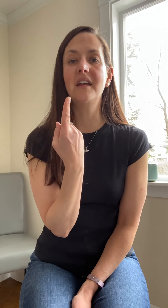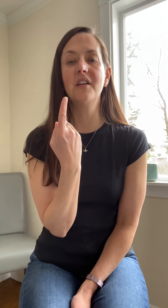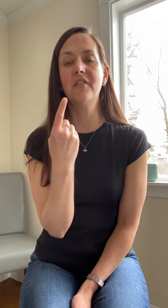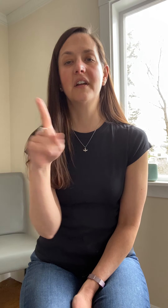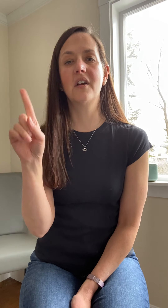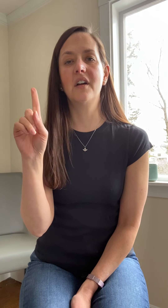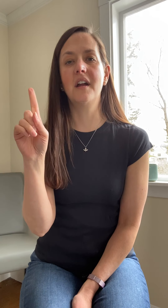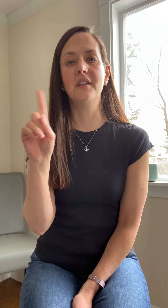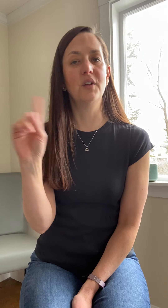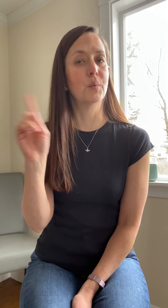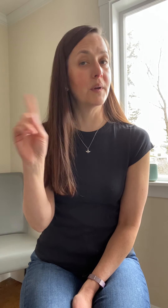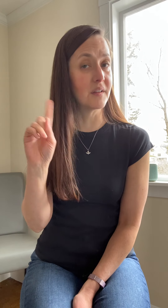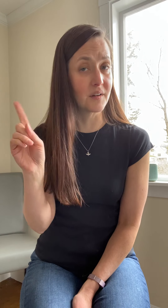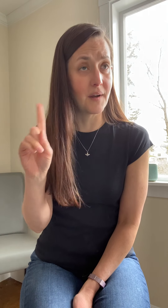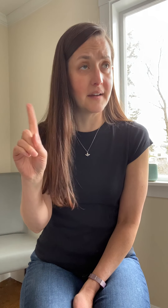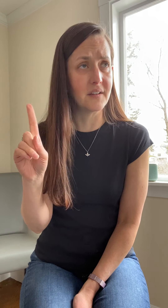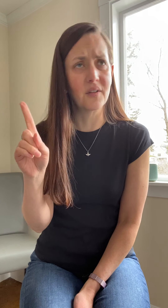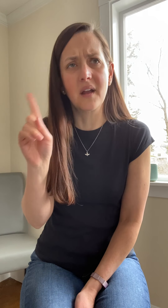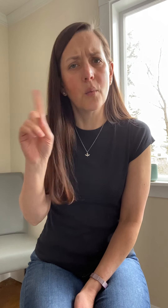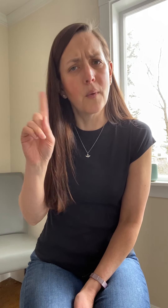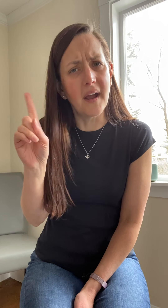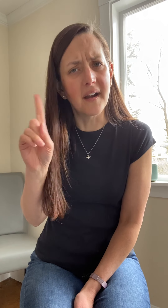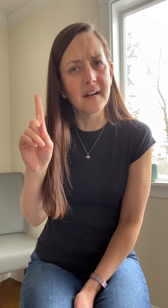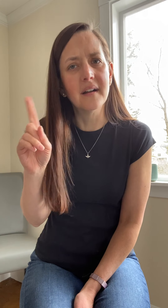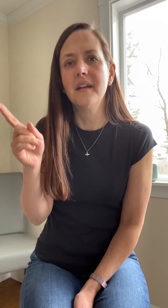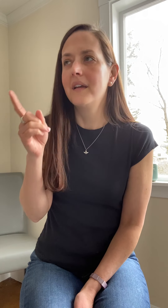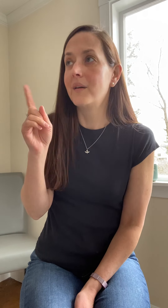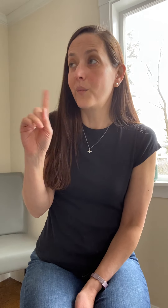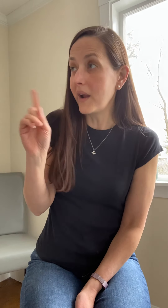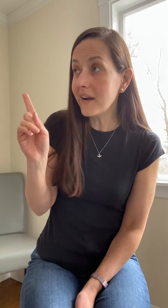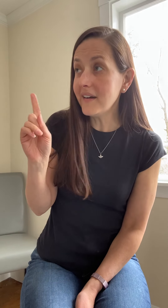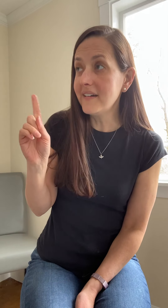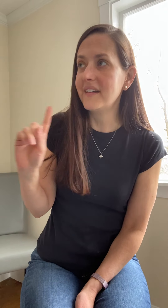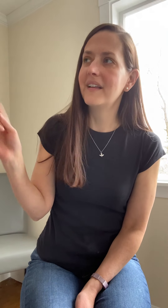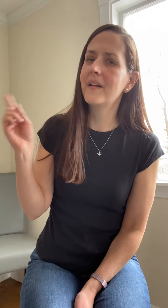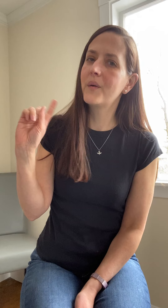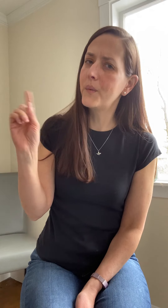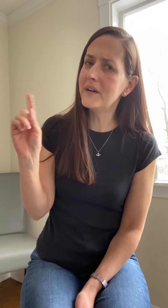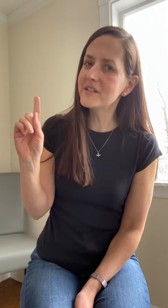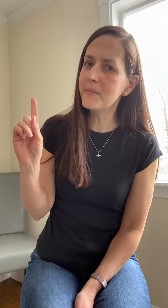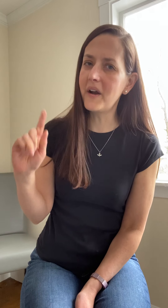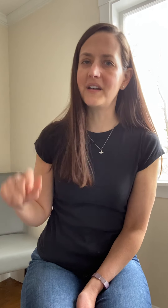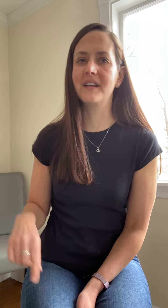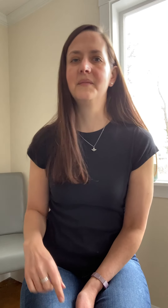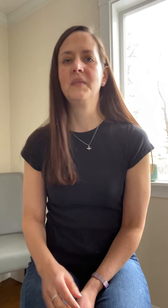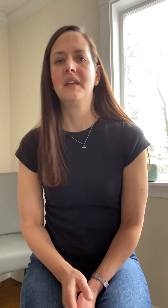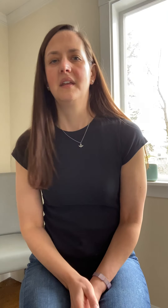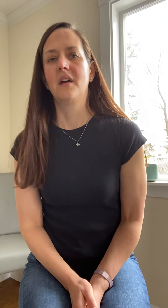your finger and you wiggle it around and you're like, where? Where's the party?